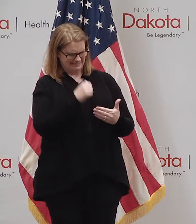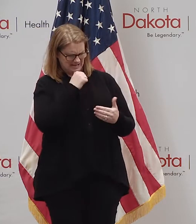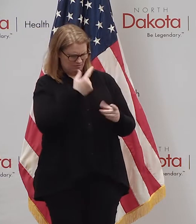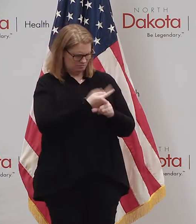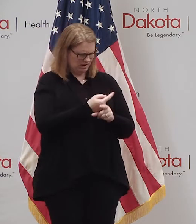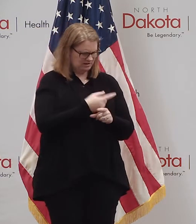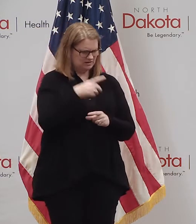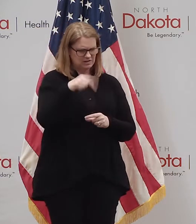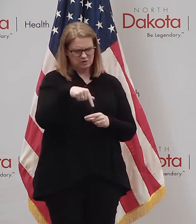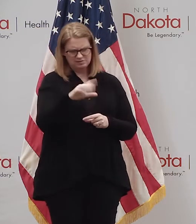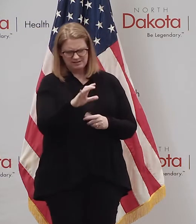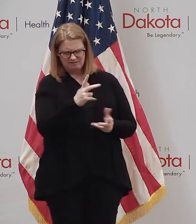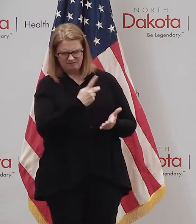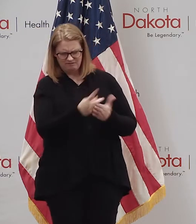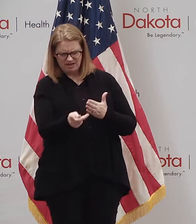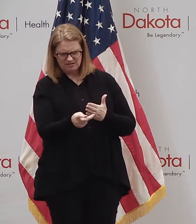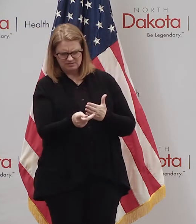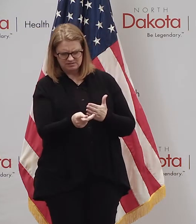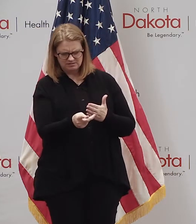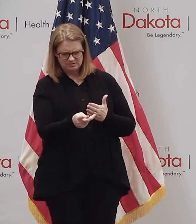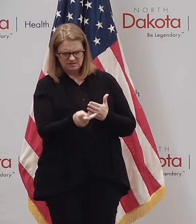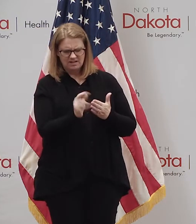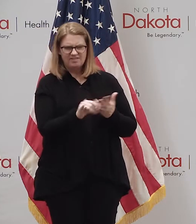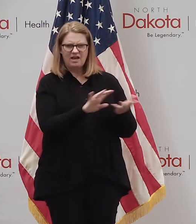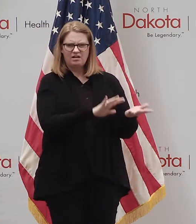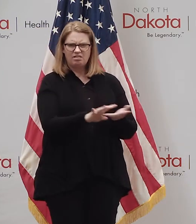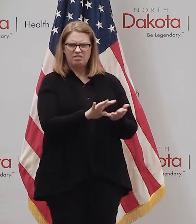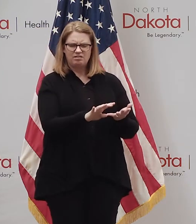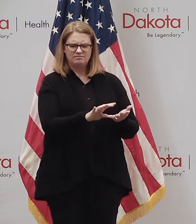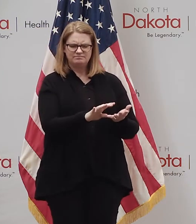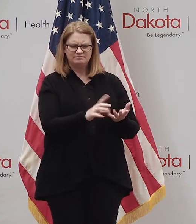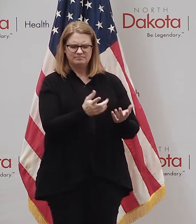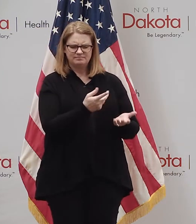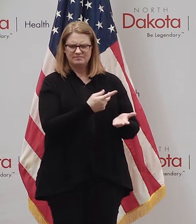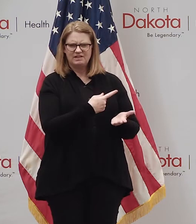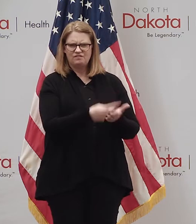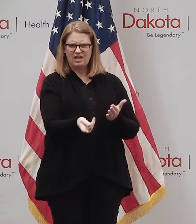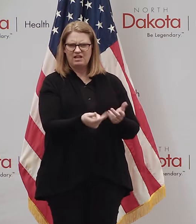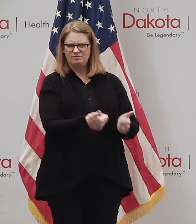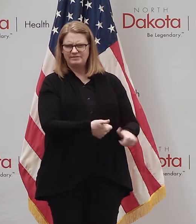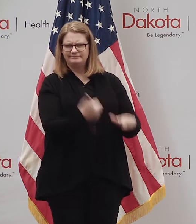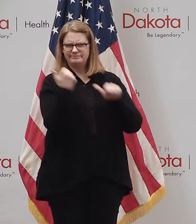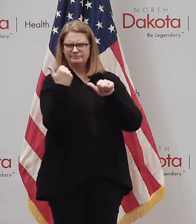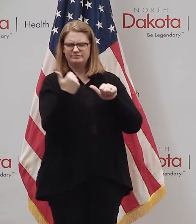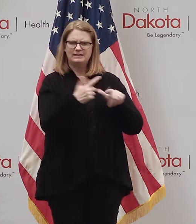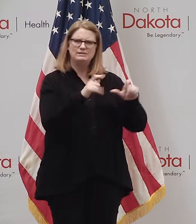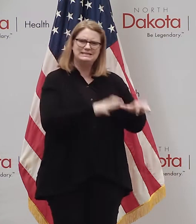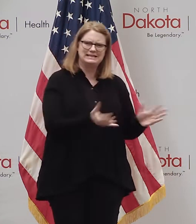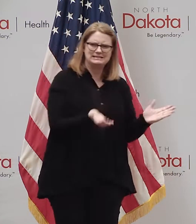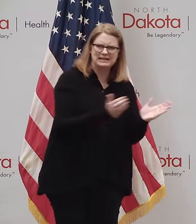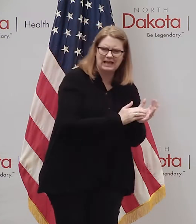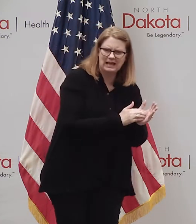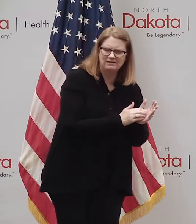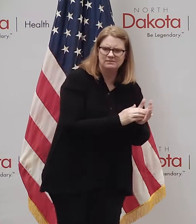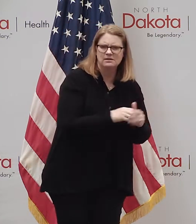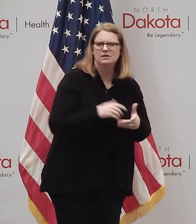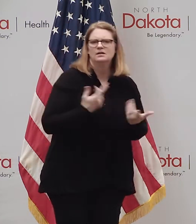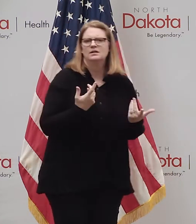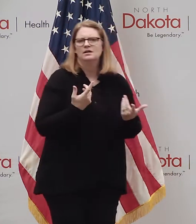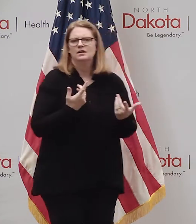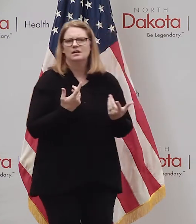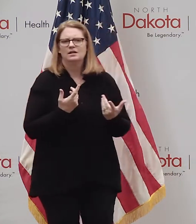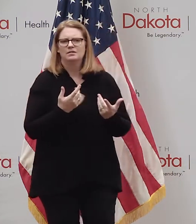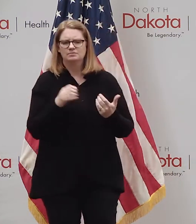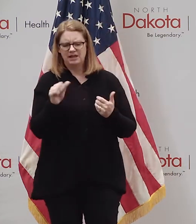fails, anything like that, we reject the run and we retest the specimen. Other inconclusive